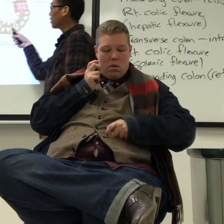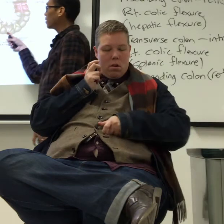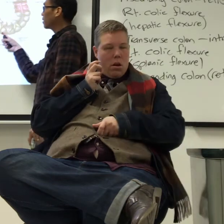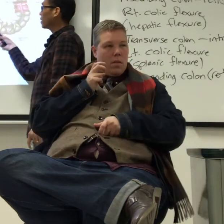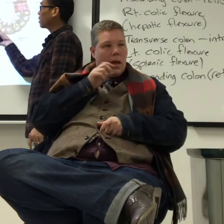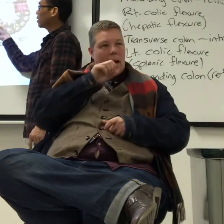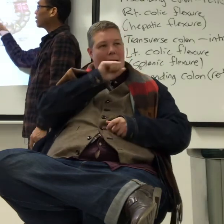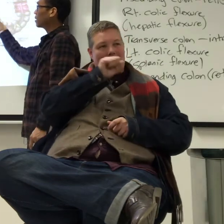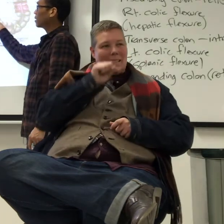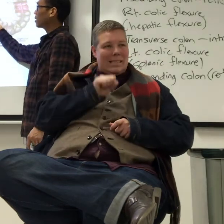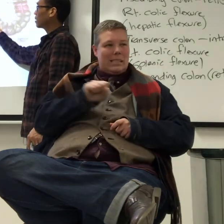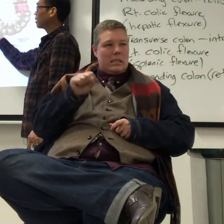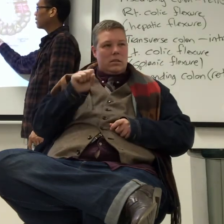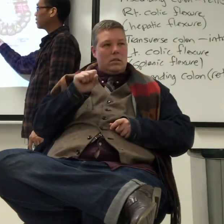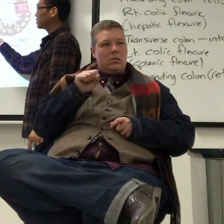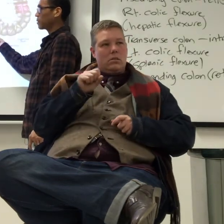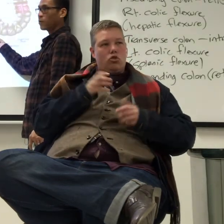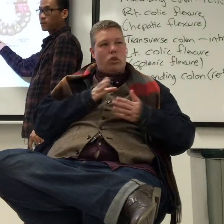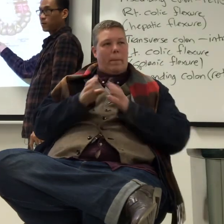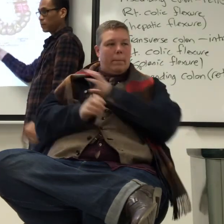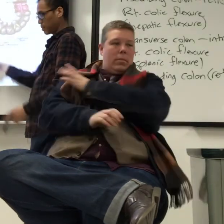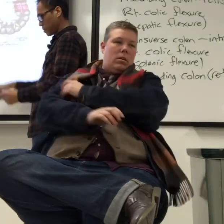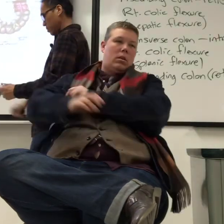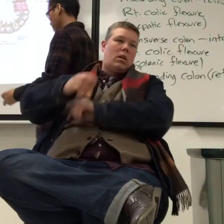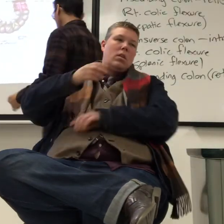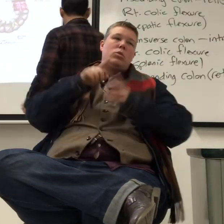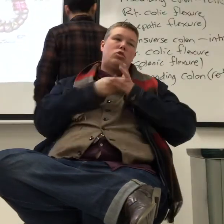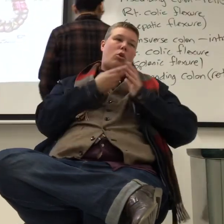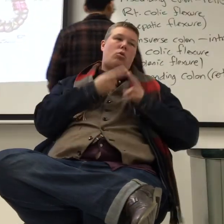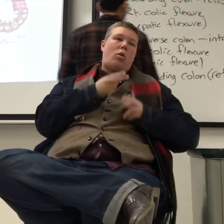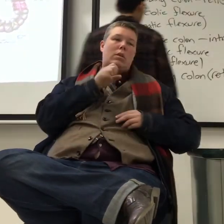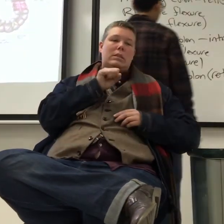call it the sigmoid colon.